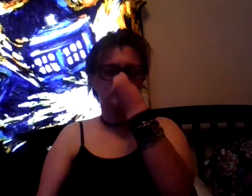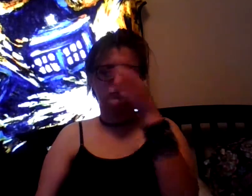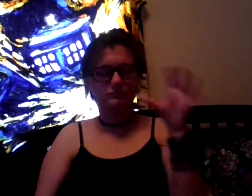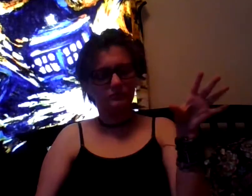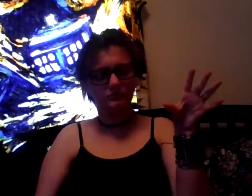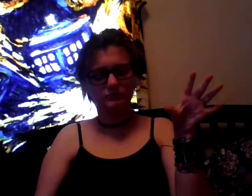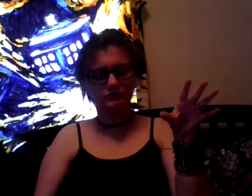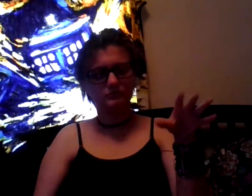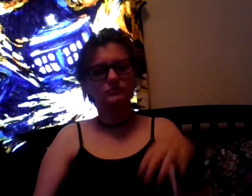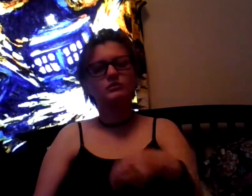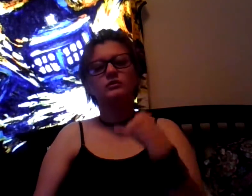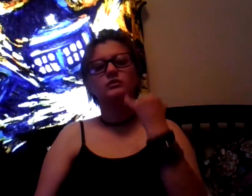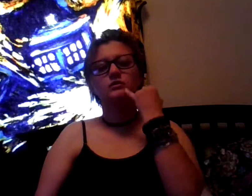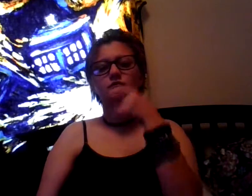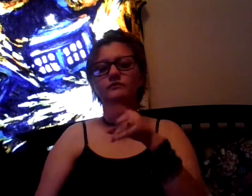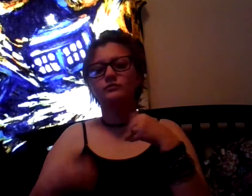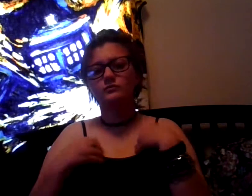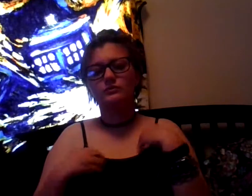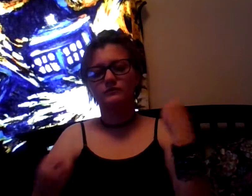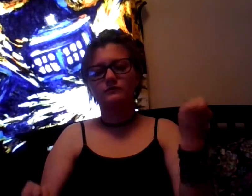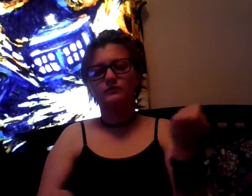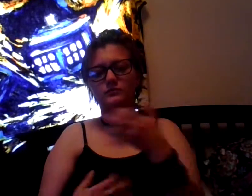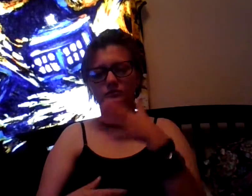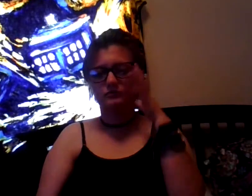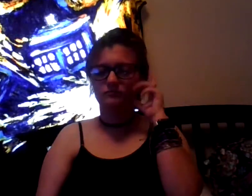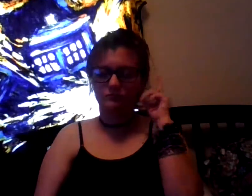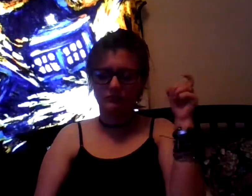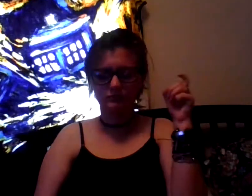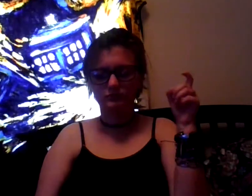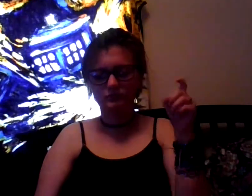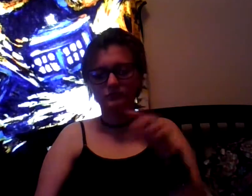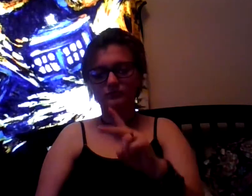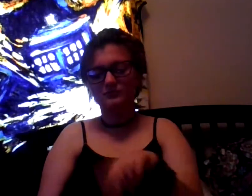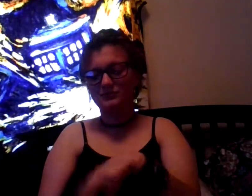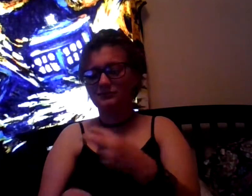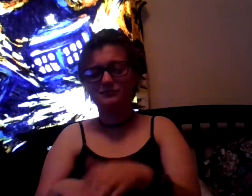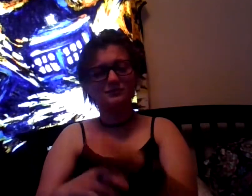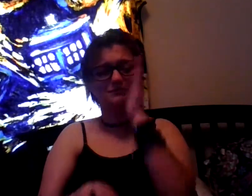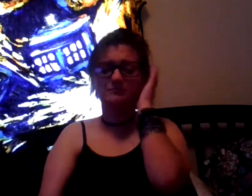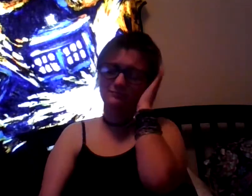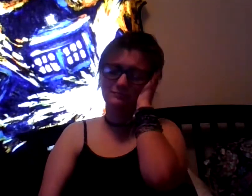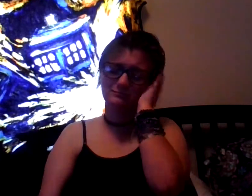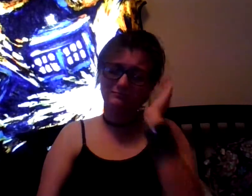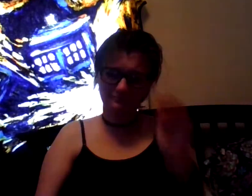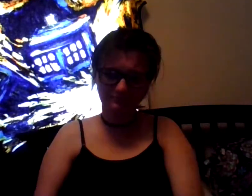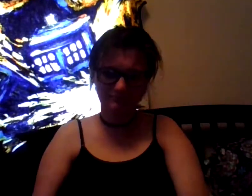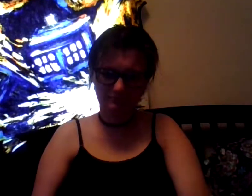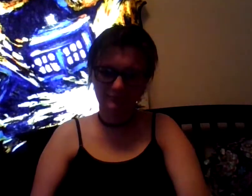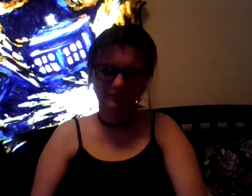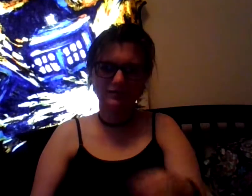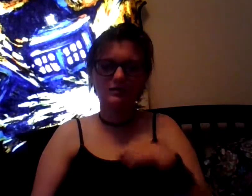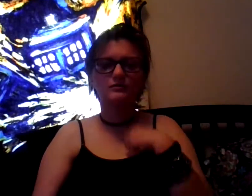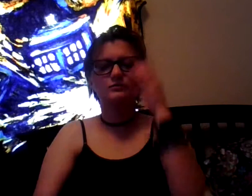anyway. And if you have nightmares, we'll dance on the bed. I know that